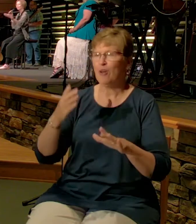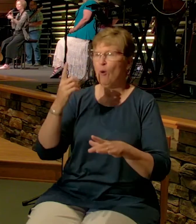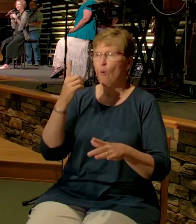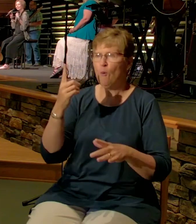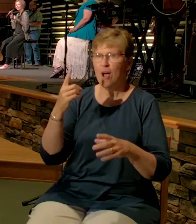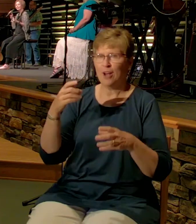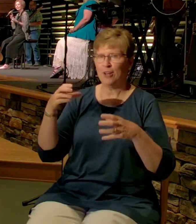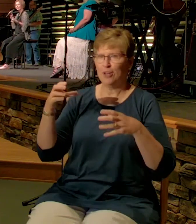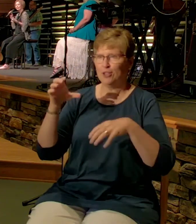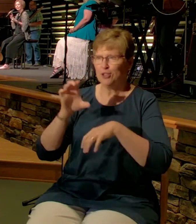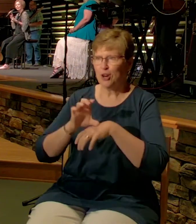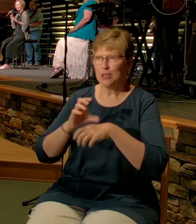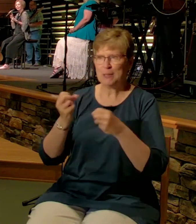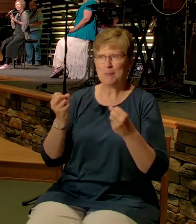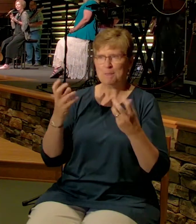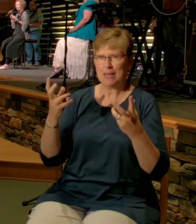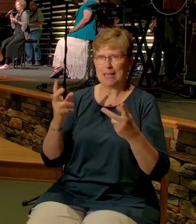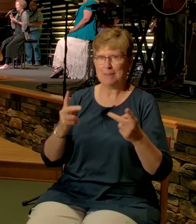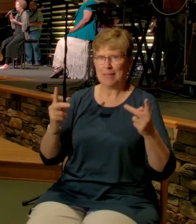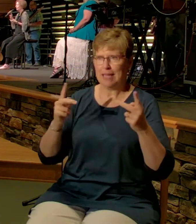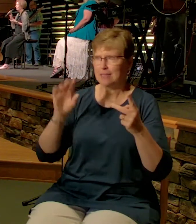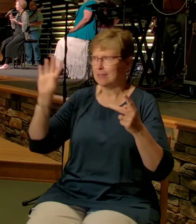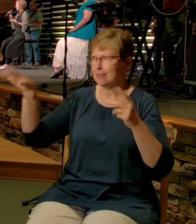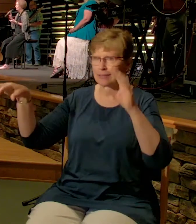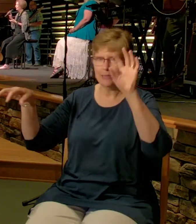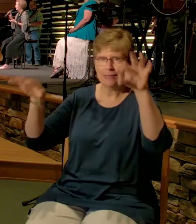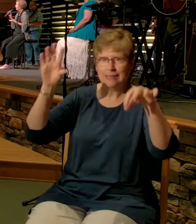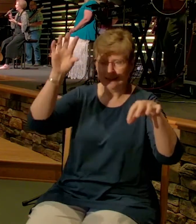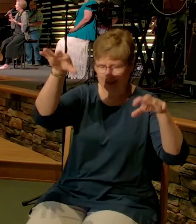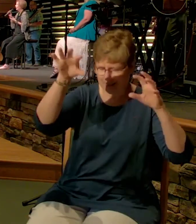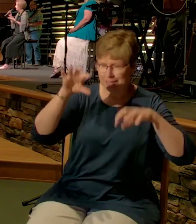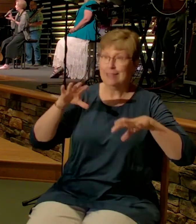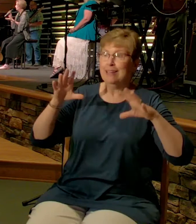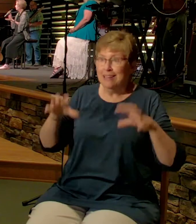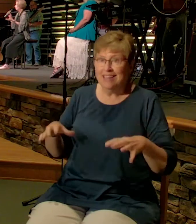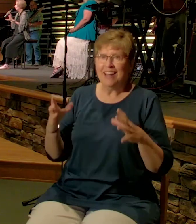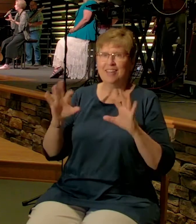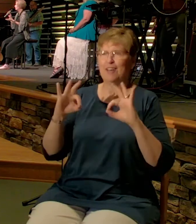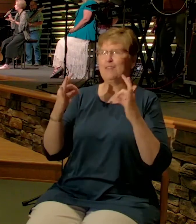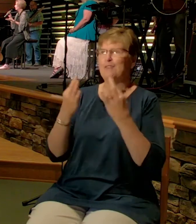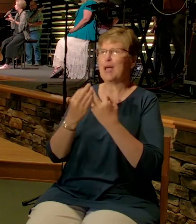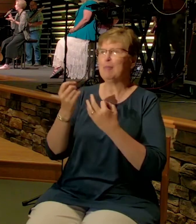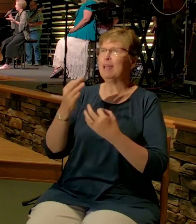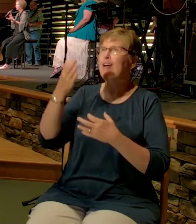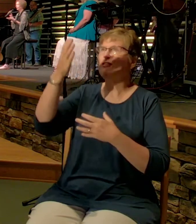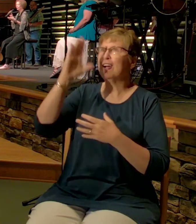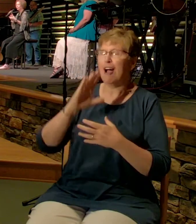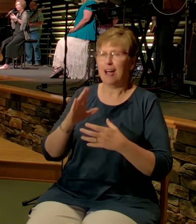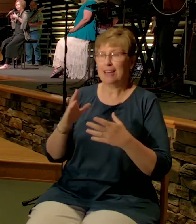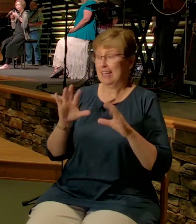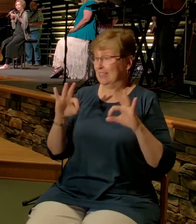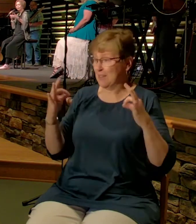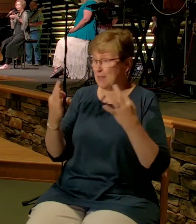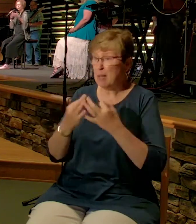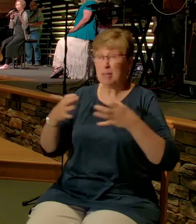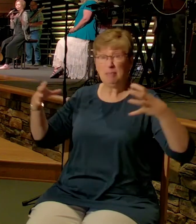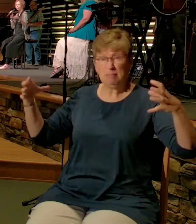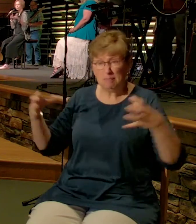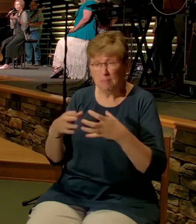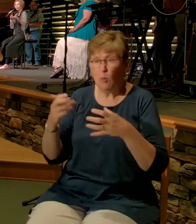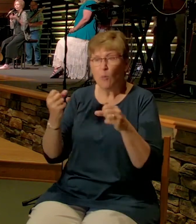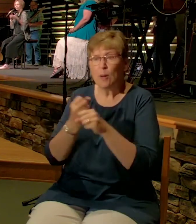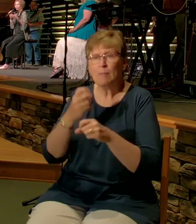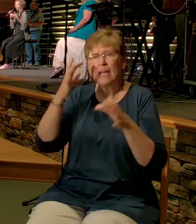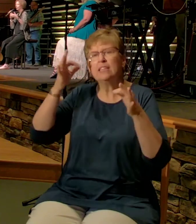many places, as a family of God. And in families, we make decisions together, right? You have to make decisions on where you're